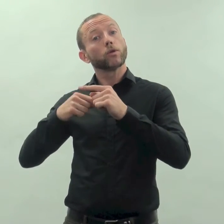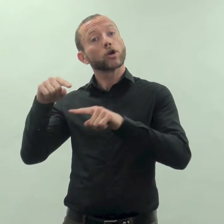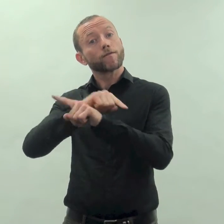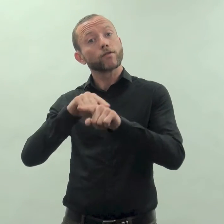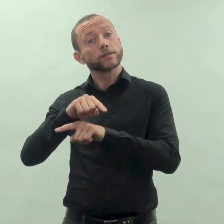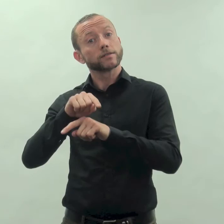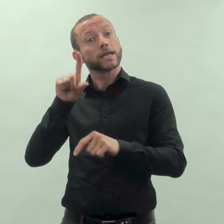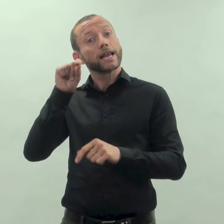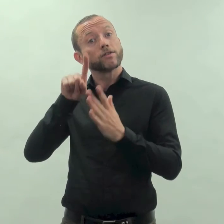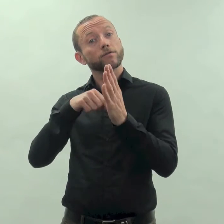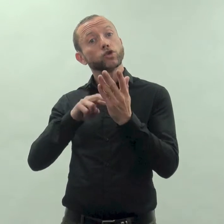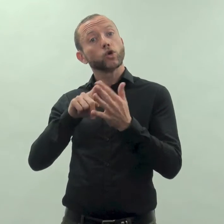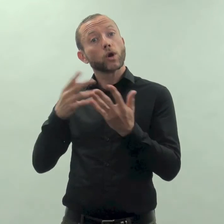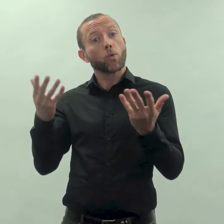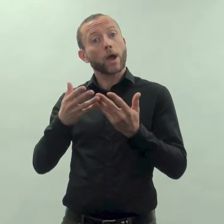Stretton, Cheshire.